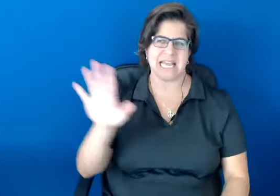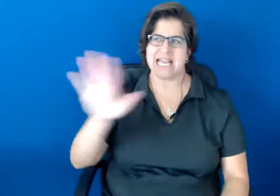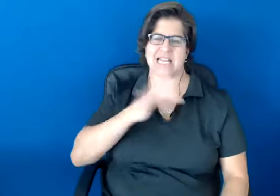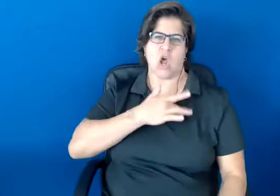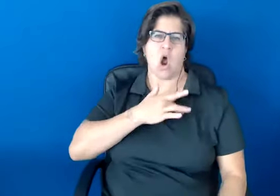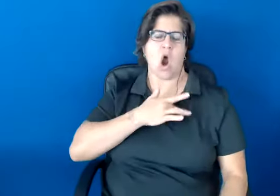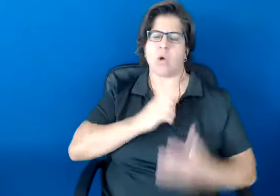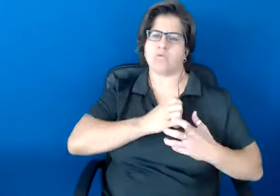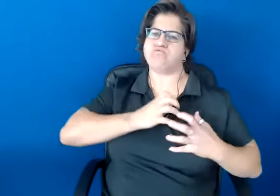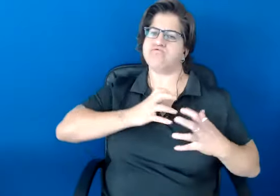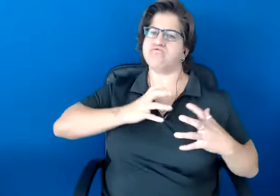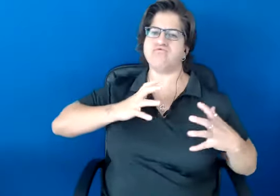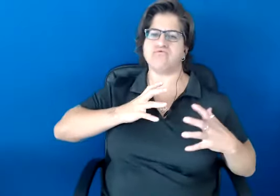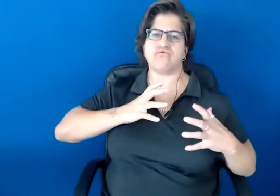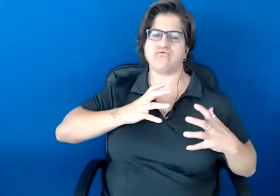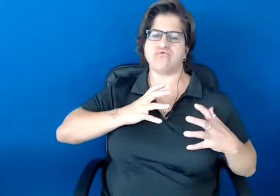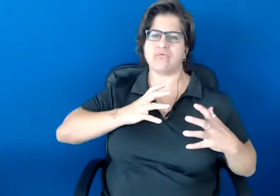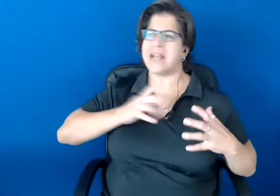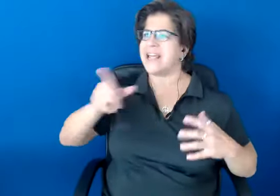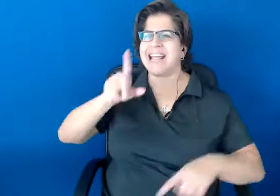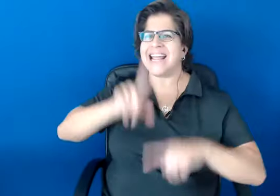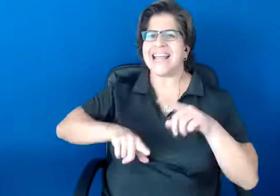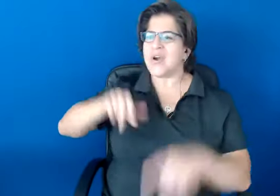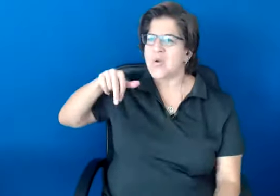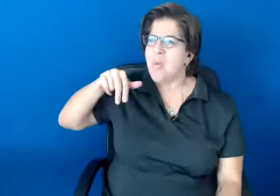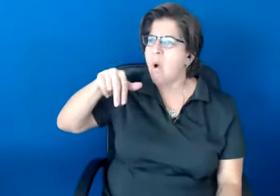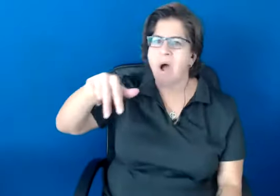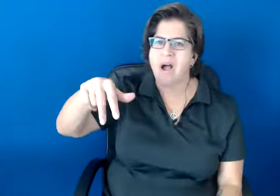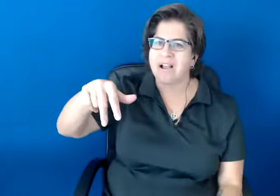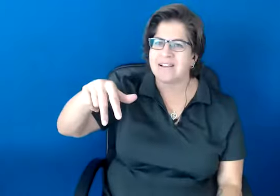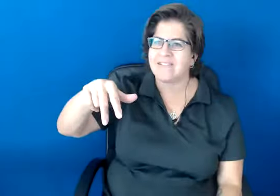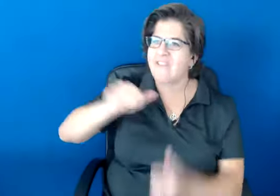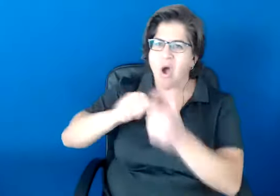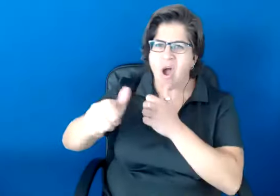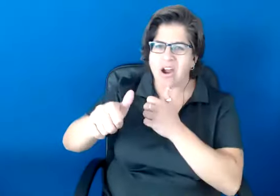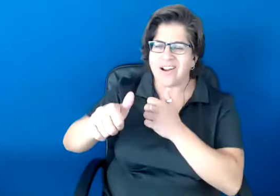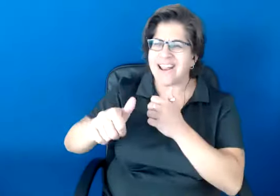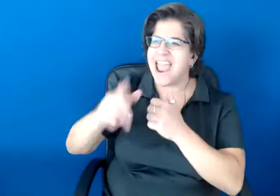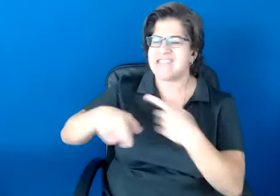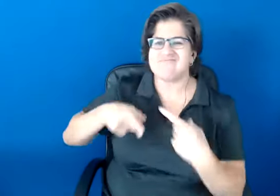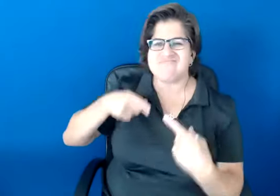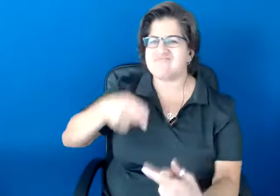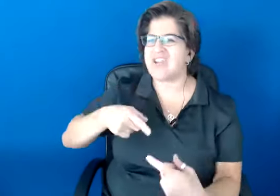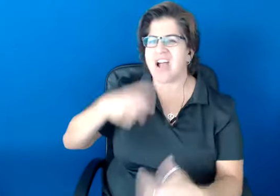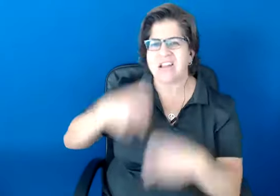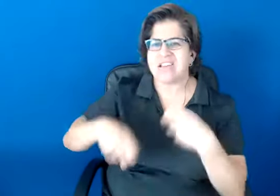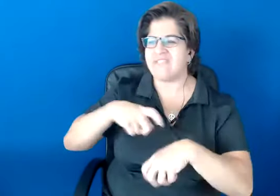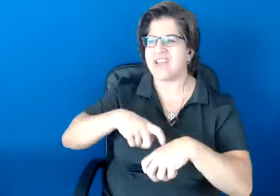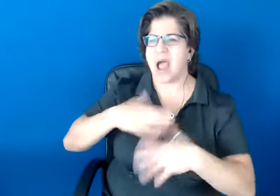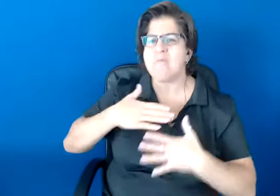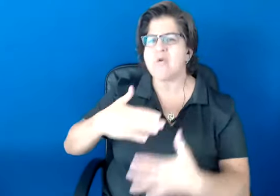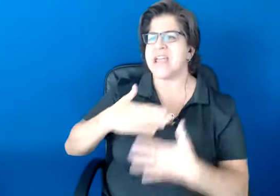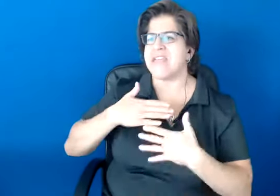so enlarged that he could hardly walk across the floor, and he had a difficult time